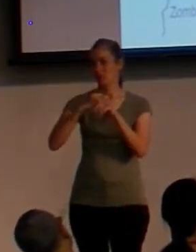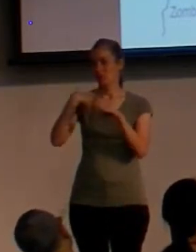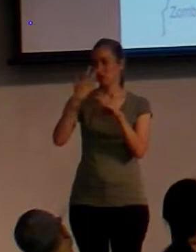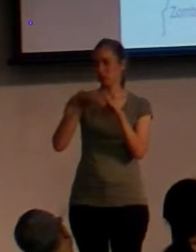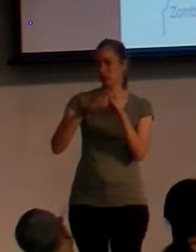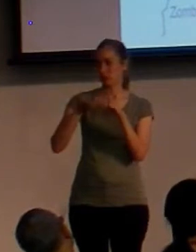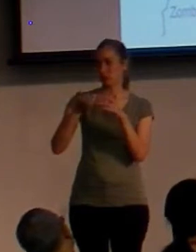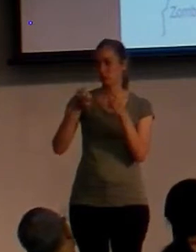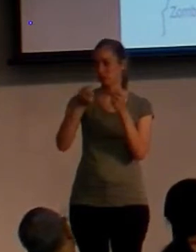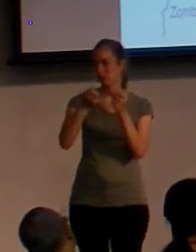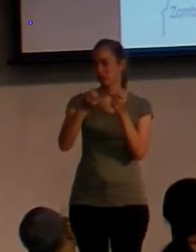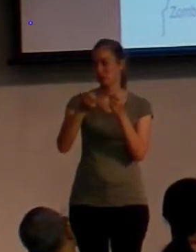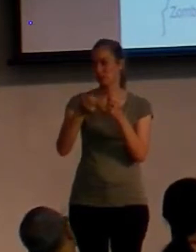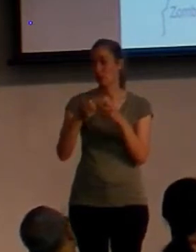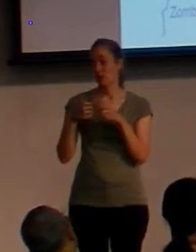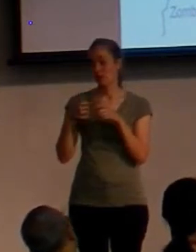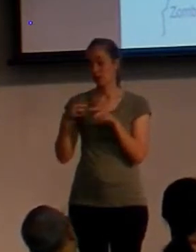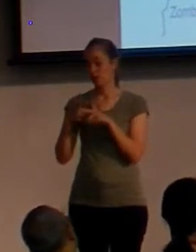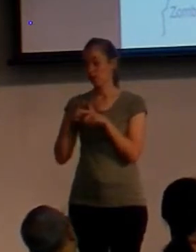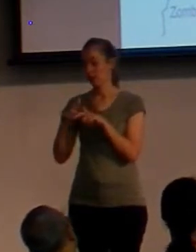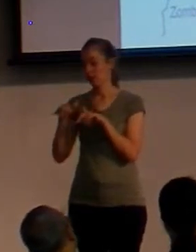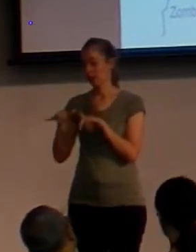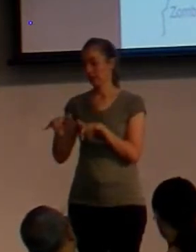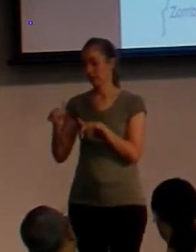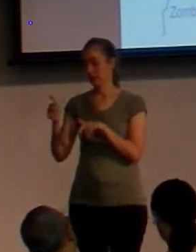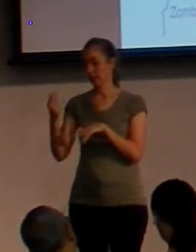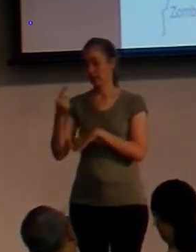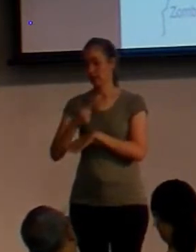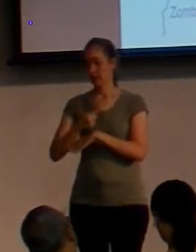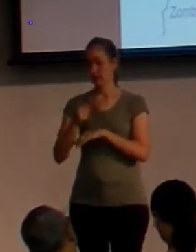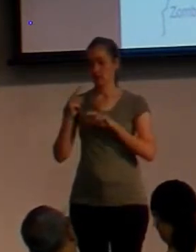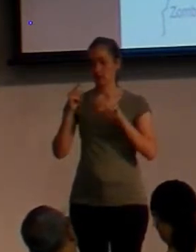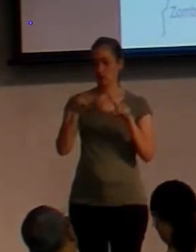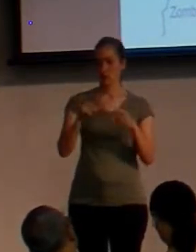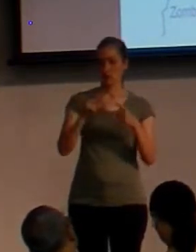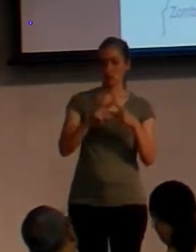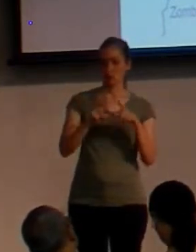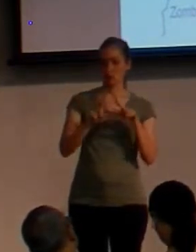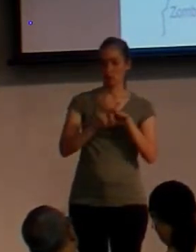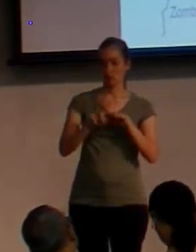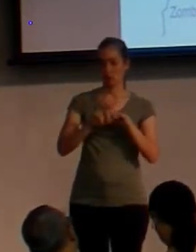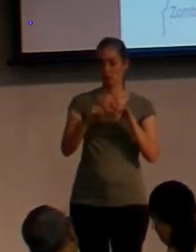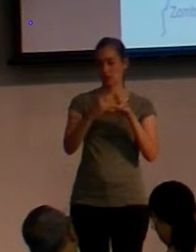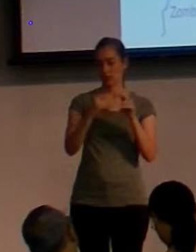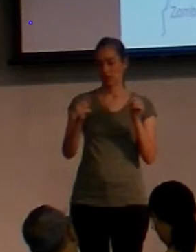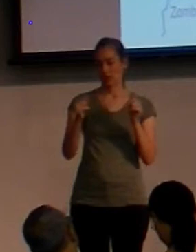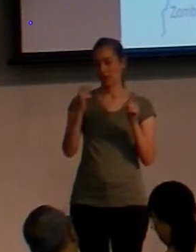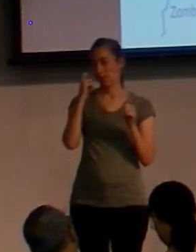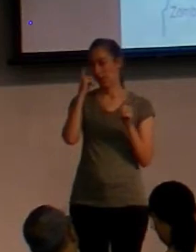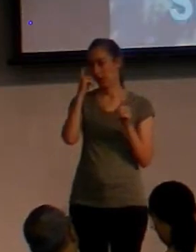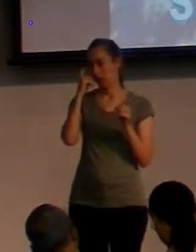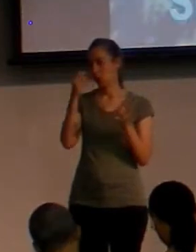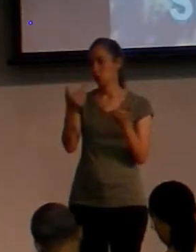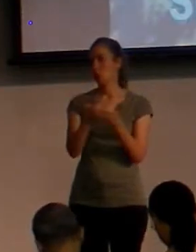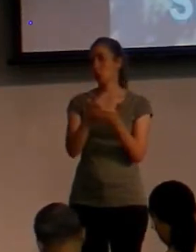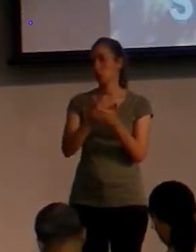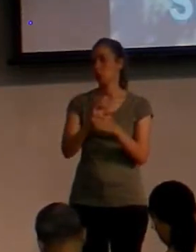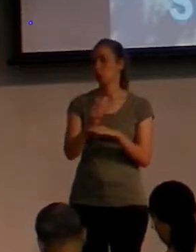10 days and were hauled to this refugee camp that was new